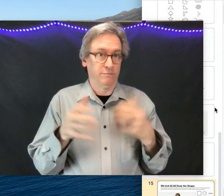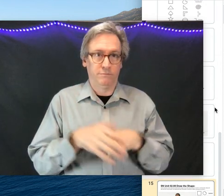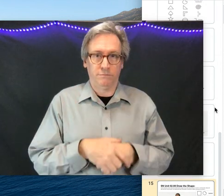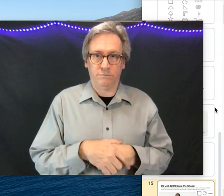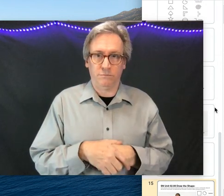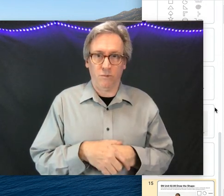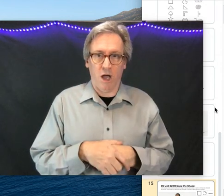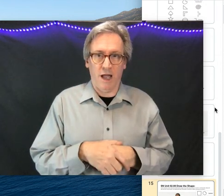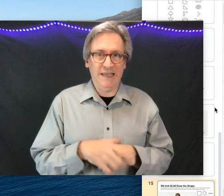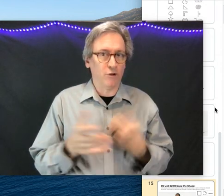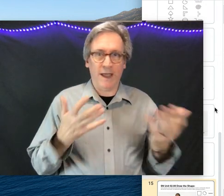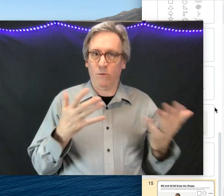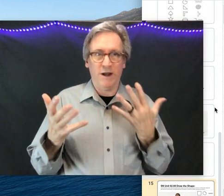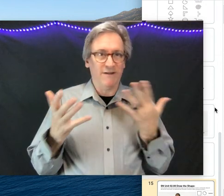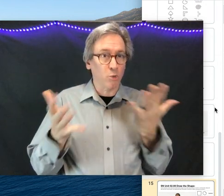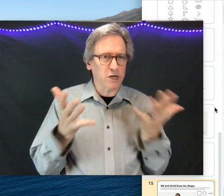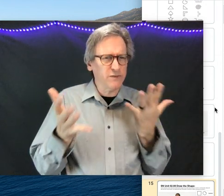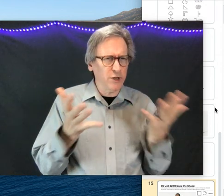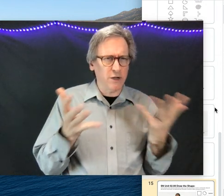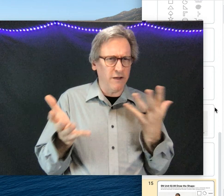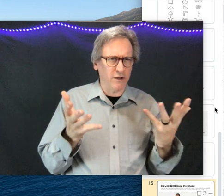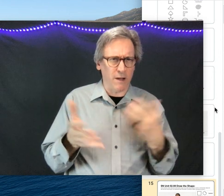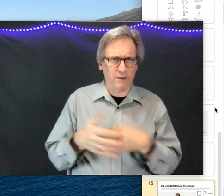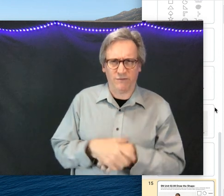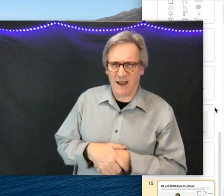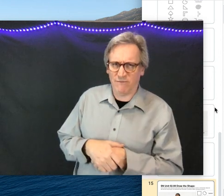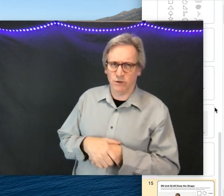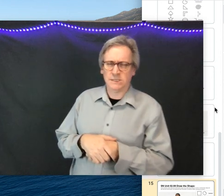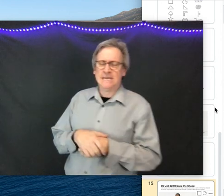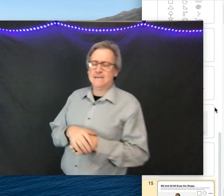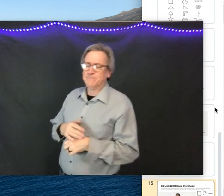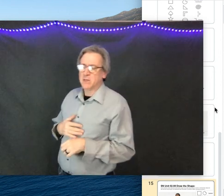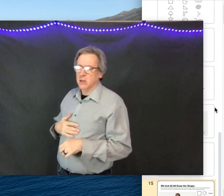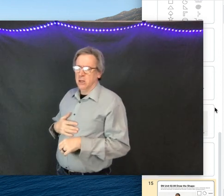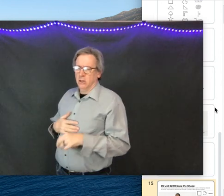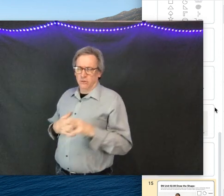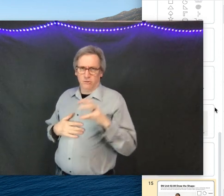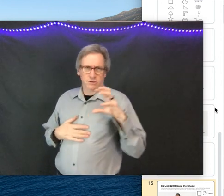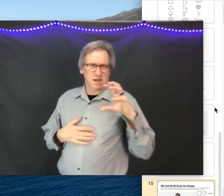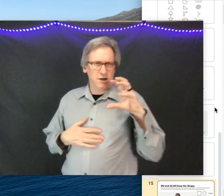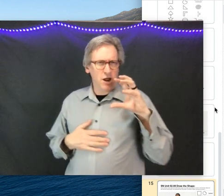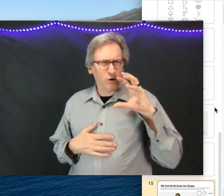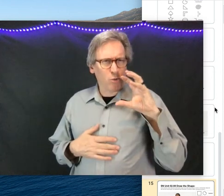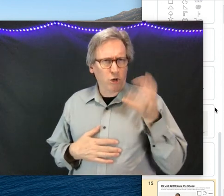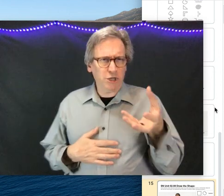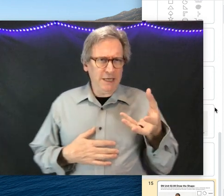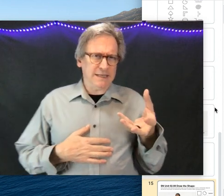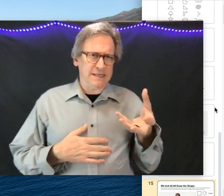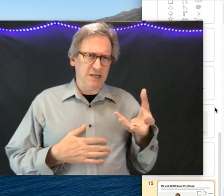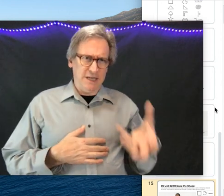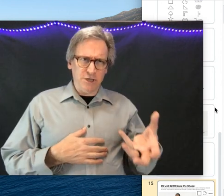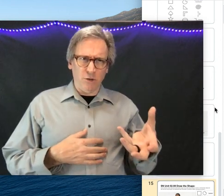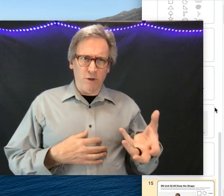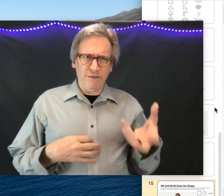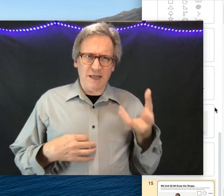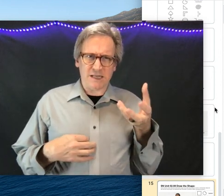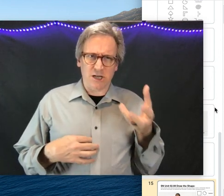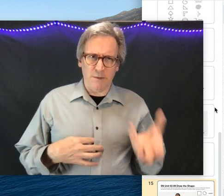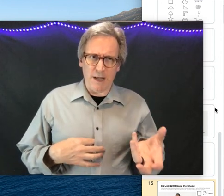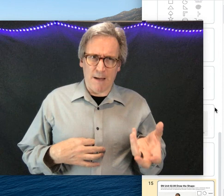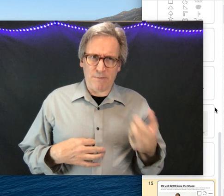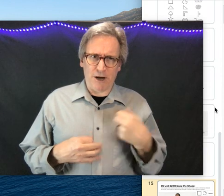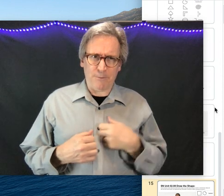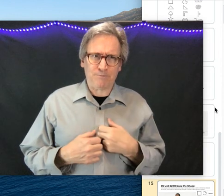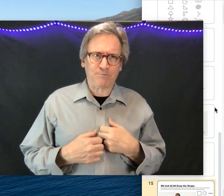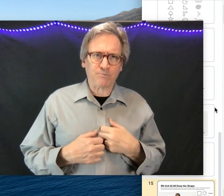yourself. Either way, whatever works for you, give a couple different avenues. There's another worksheet that's a digital one that's going